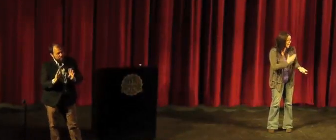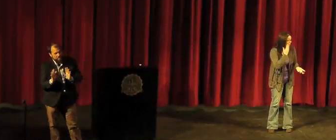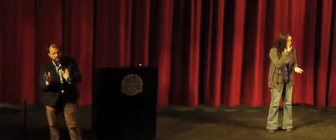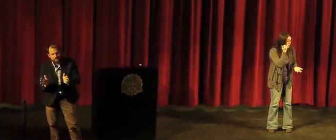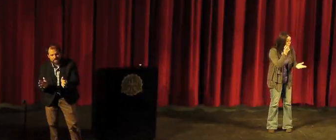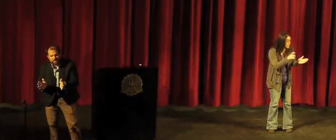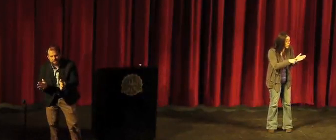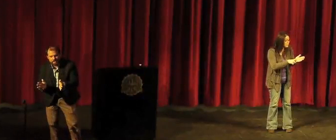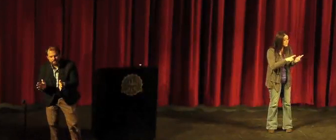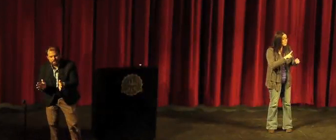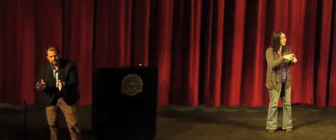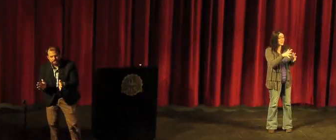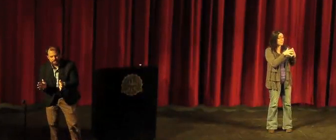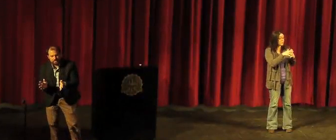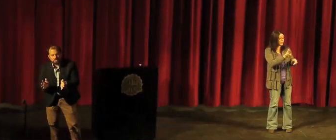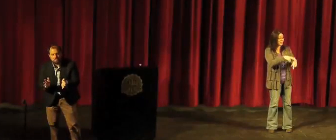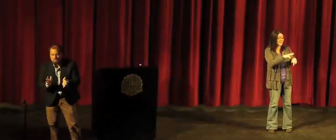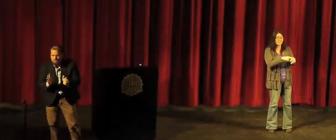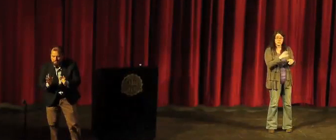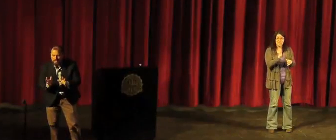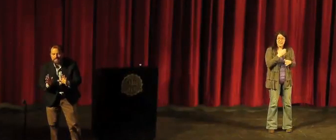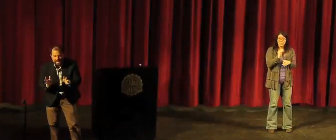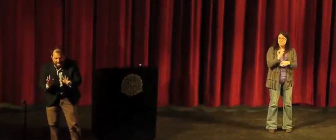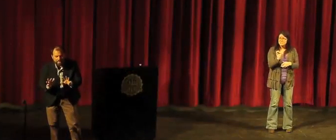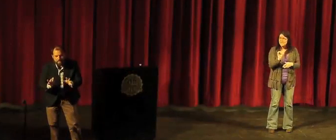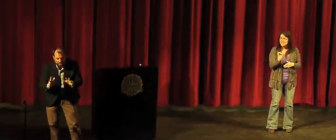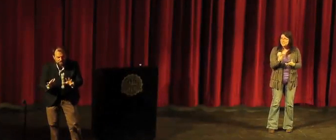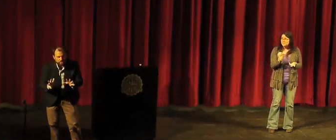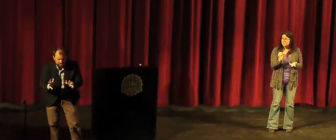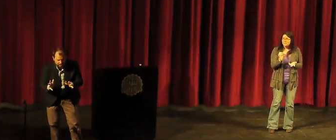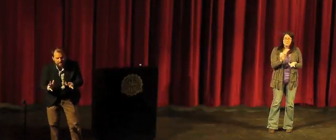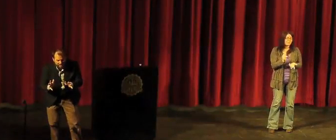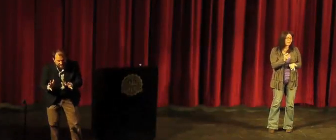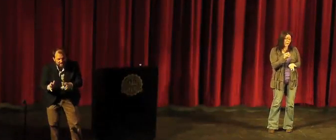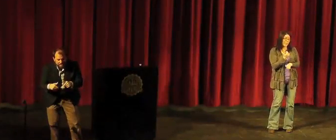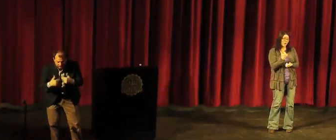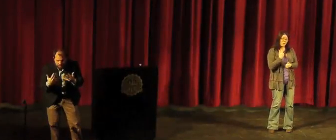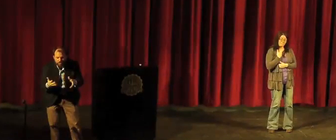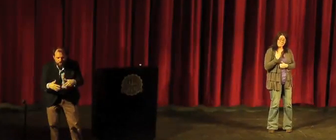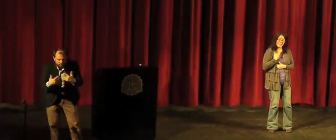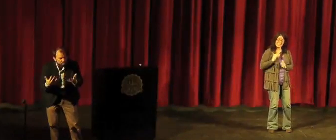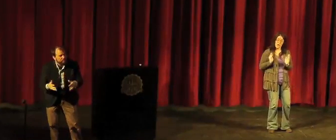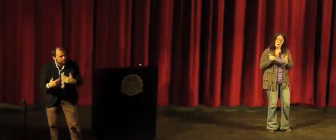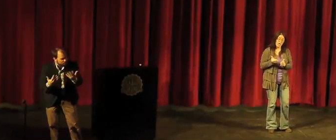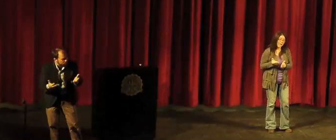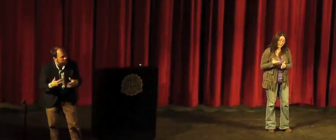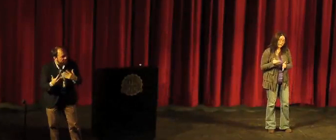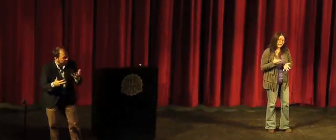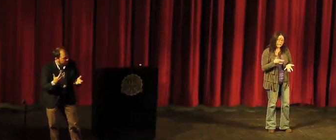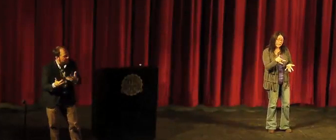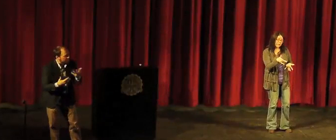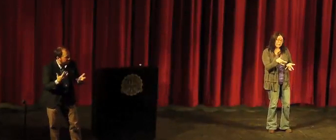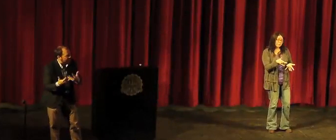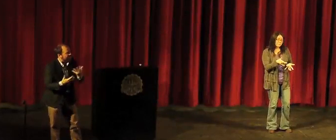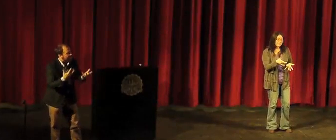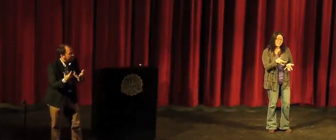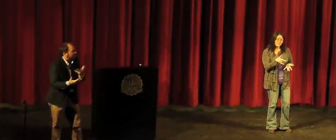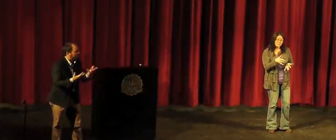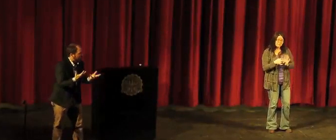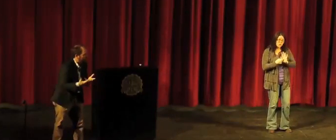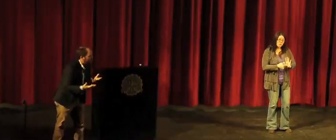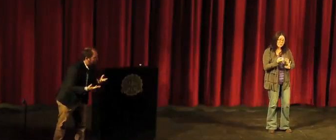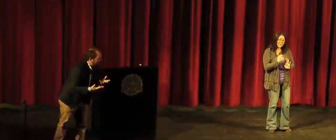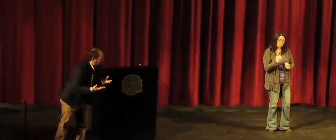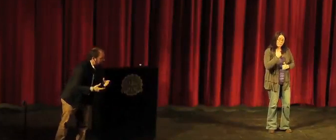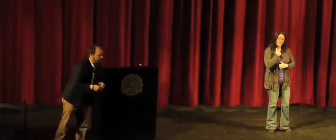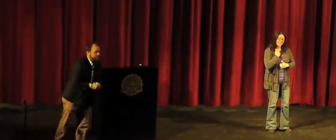noticed, but the American National Anthem is tad militaristic, sort of presumes a little bit of a military sort